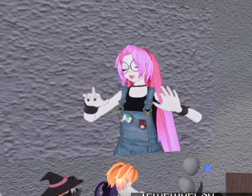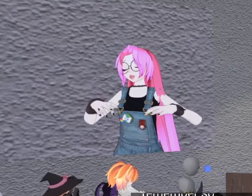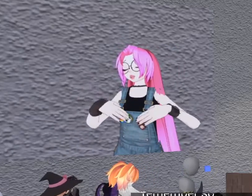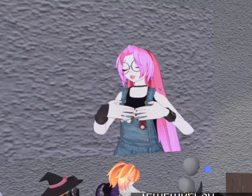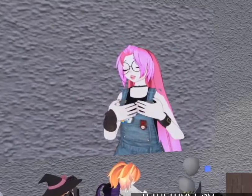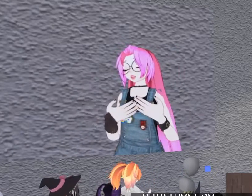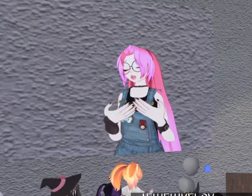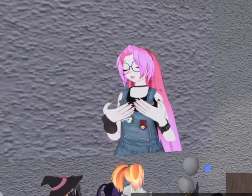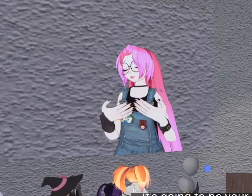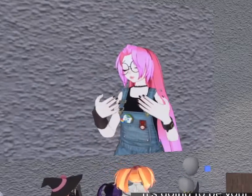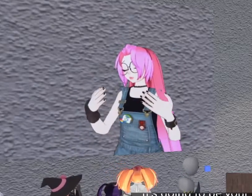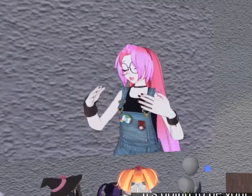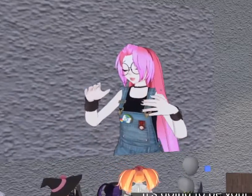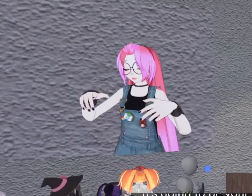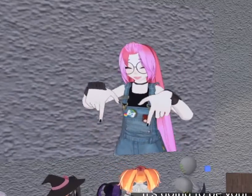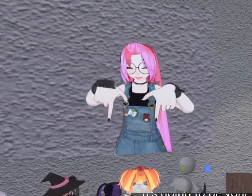How about